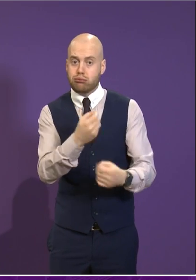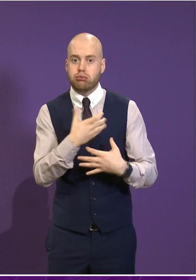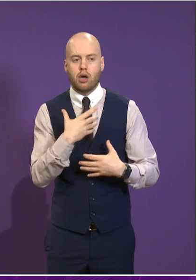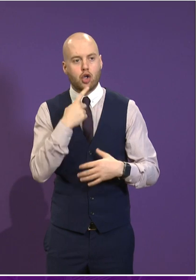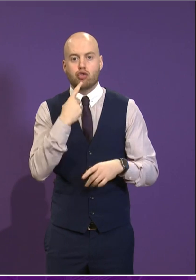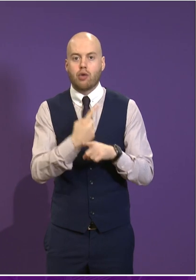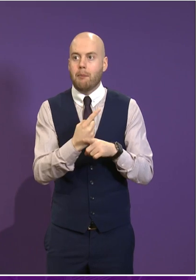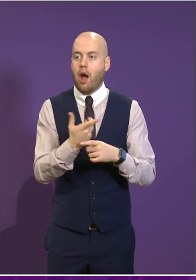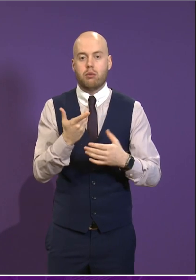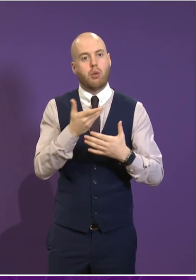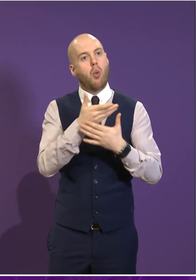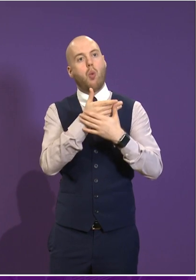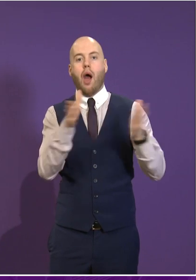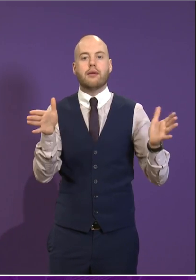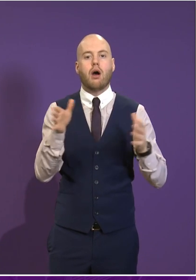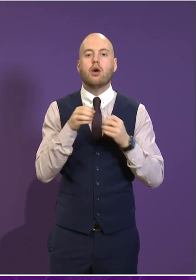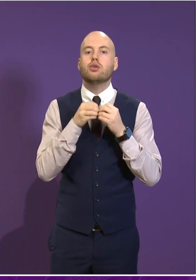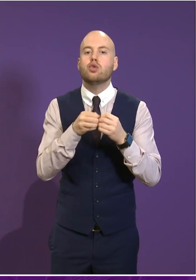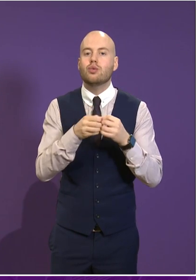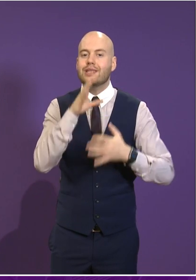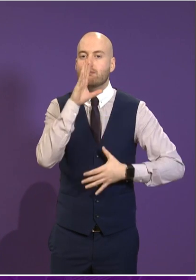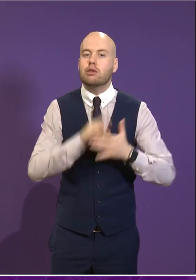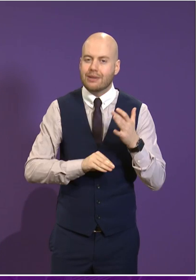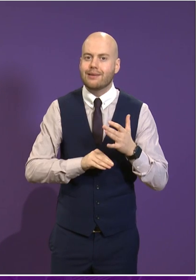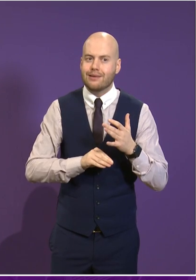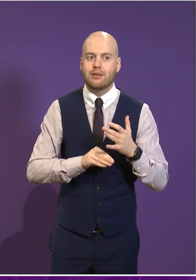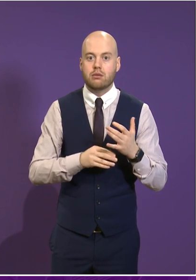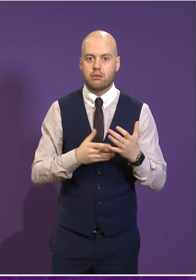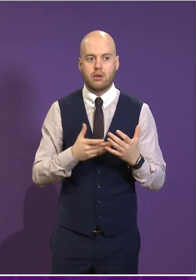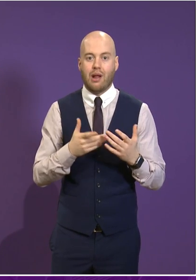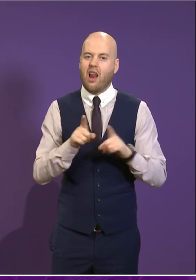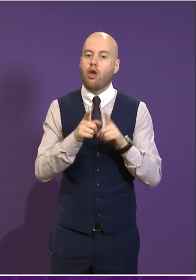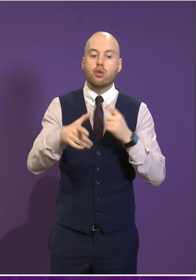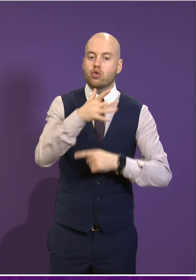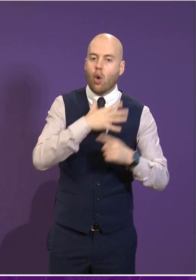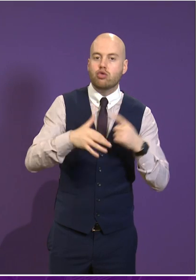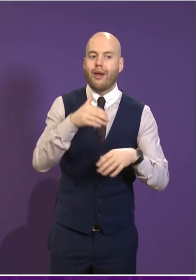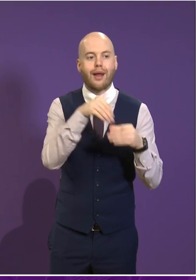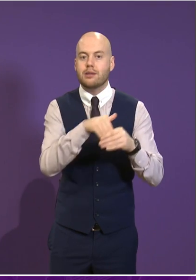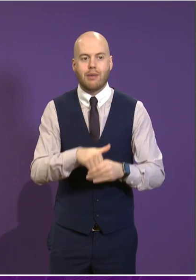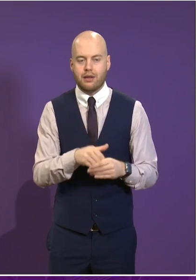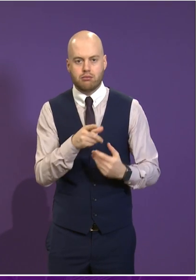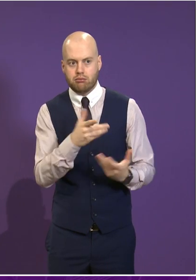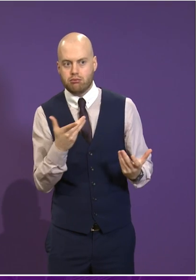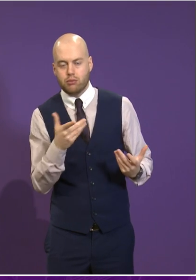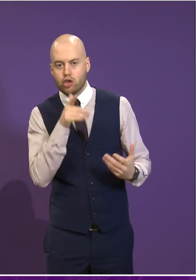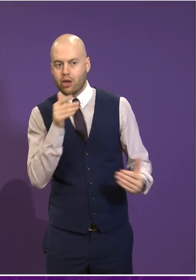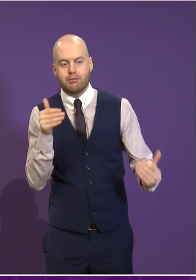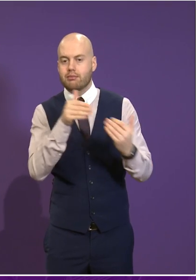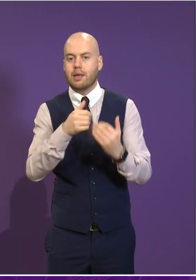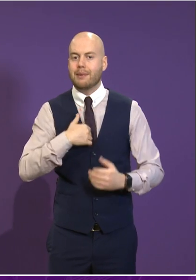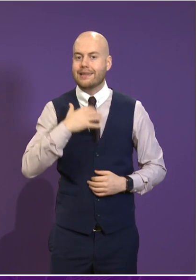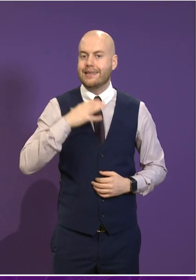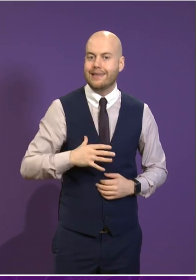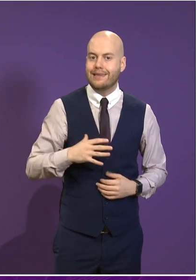things like the wider student experience not being particularly geared up to deal with their additional needs in terms of the society